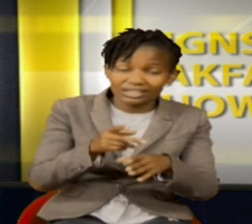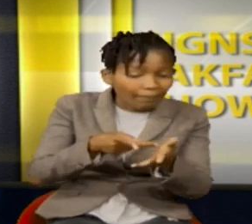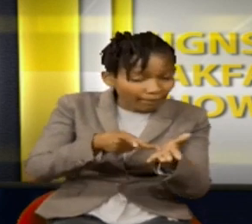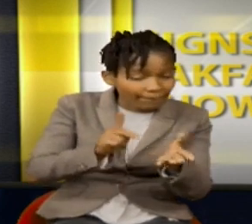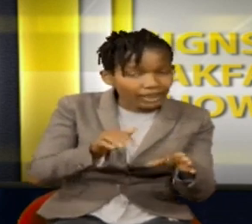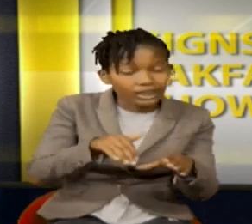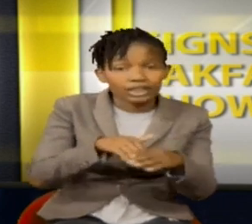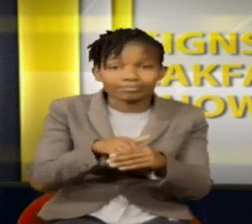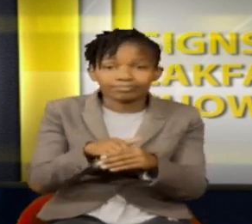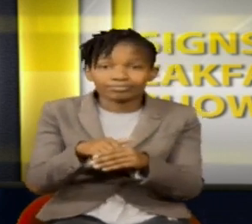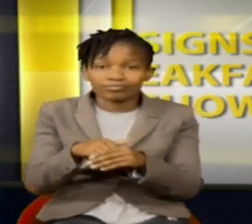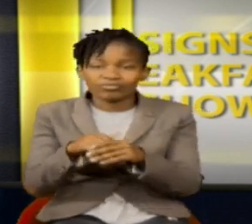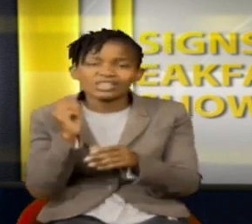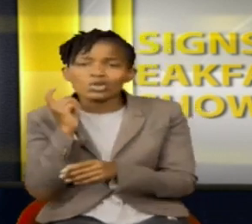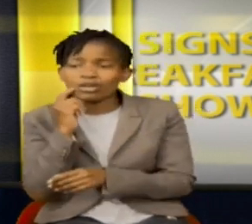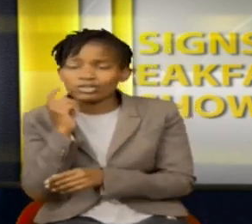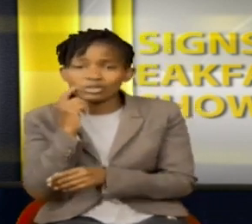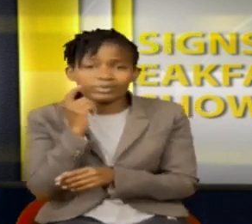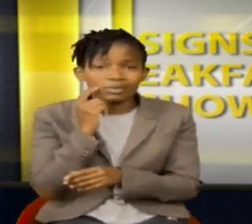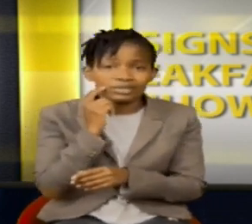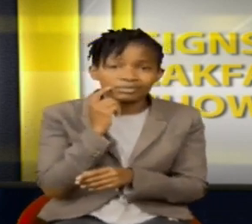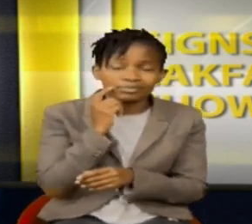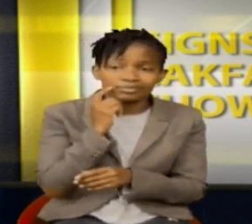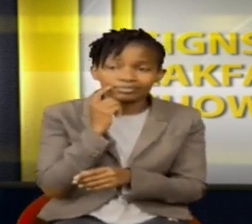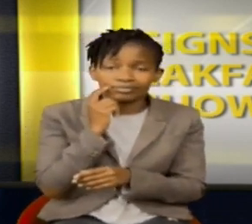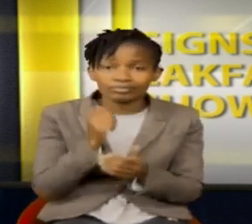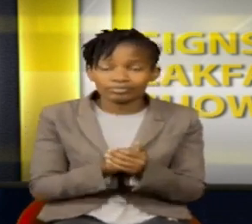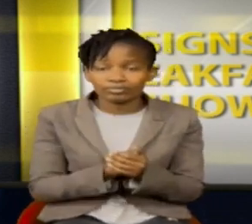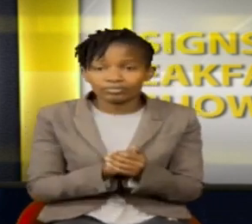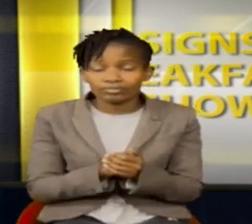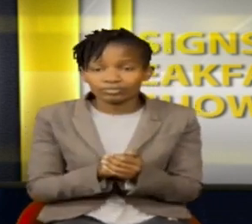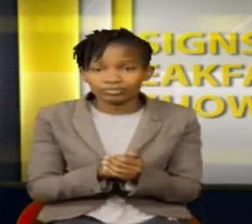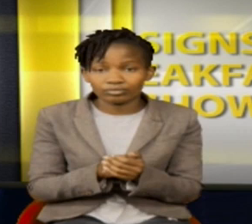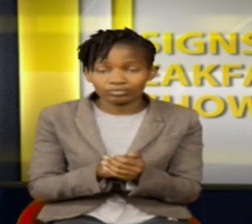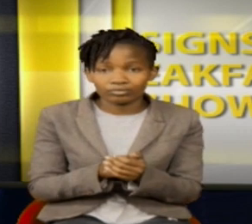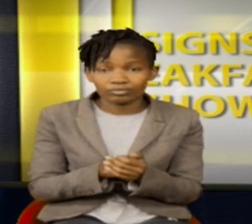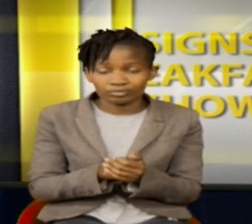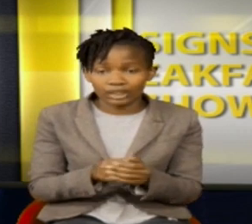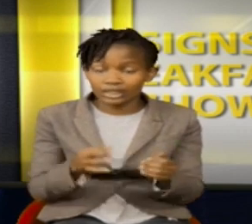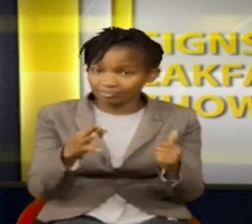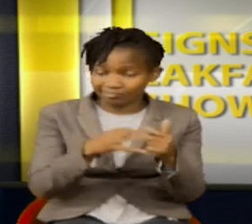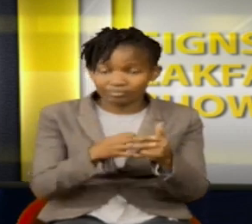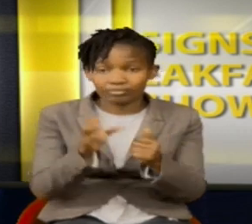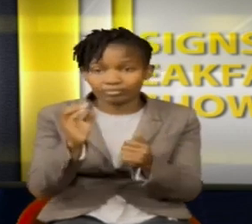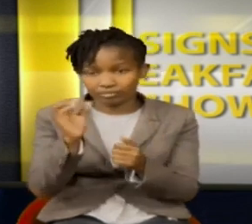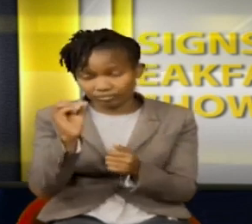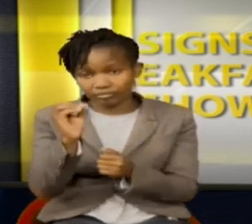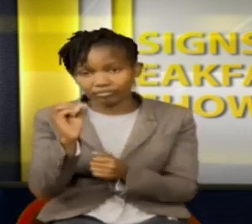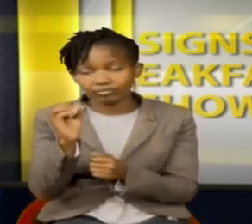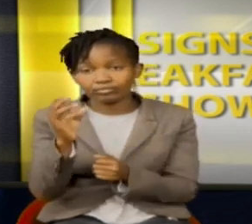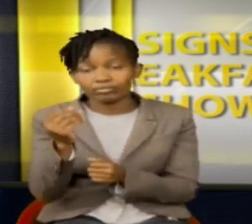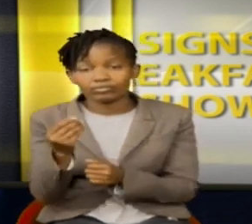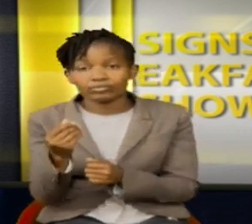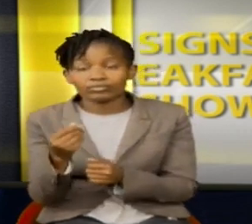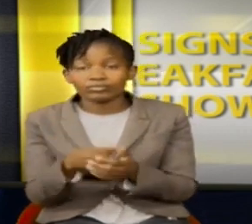tu? Kwa ma shops, kuna hizi shops za distributors. Yes. Nene na uza tips tano, so I used to sell them at 80 shillings. Oh yeah. So ni mekula profit ya